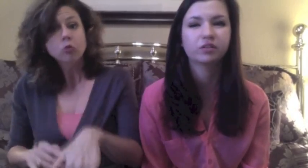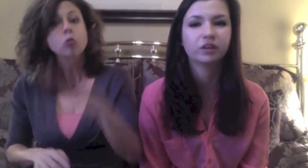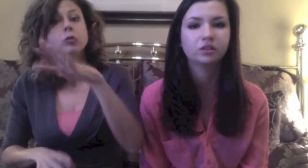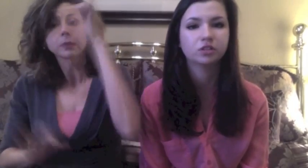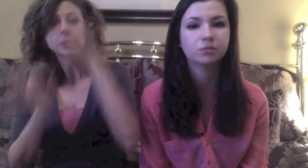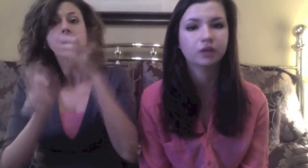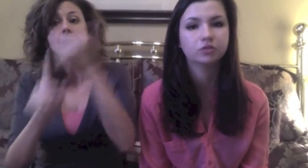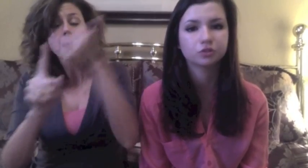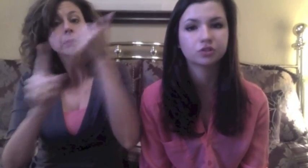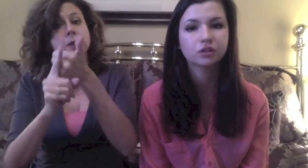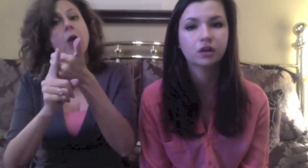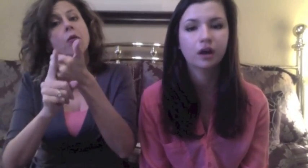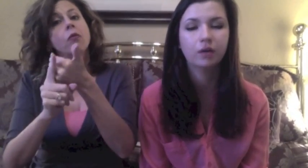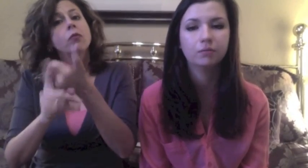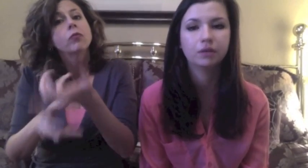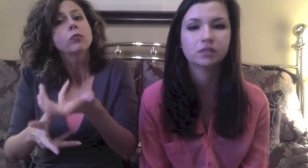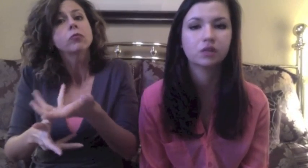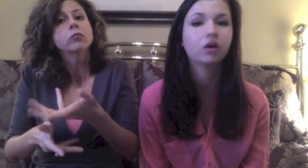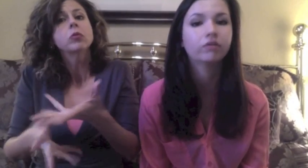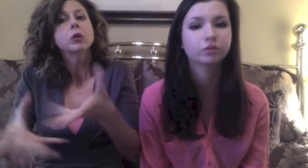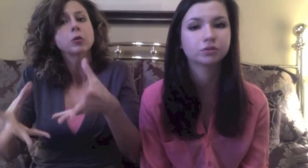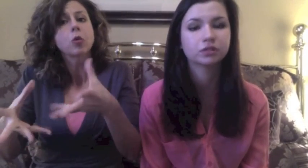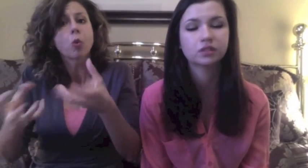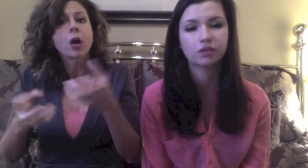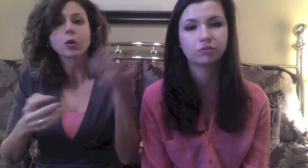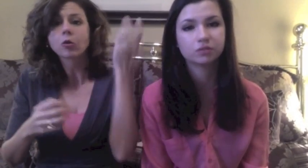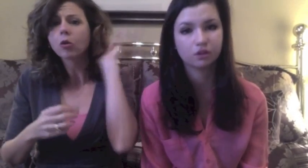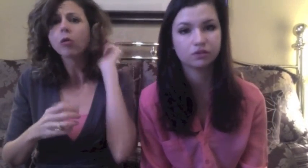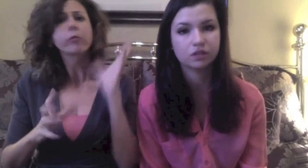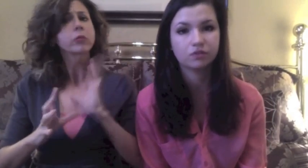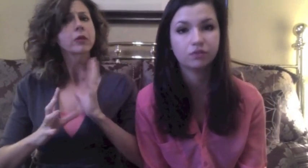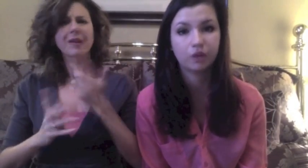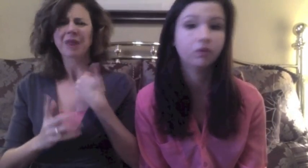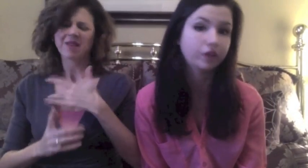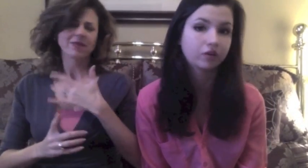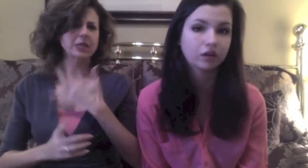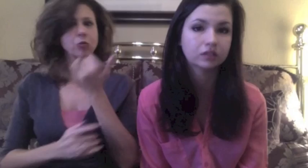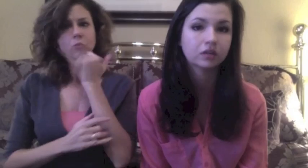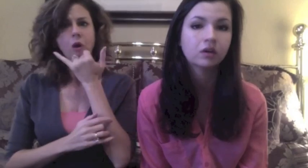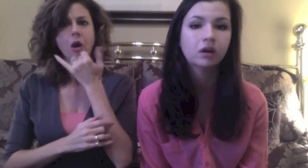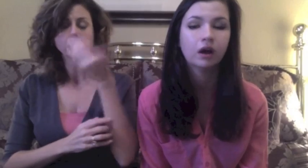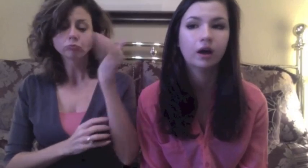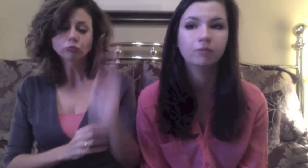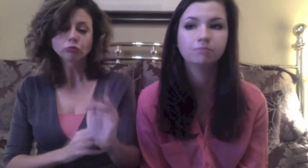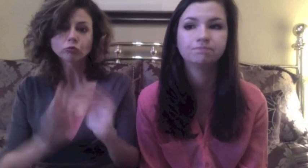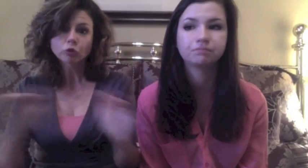totally fine. However, I don't think you should implant children because they don't have the choice to decide for themselves if they want that or